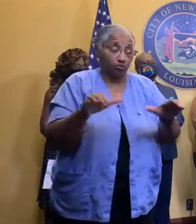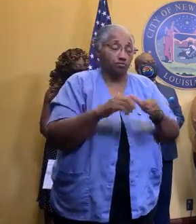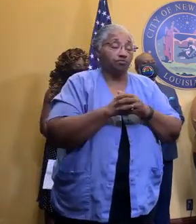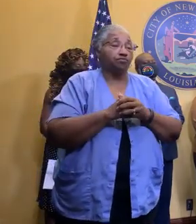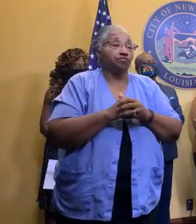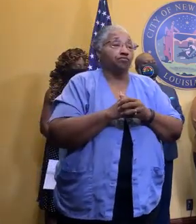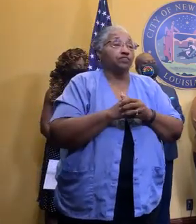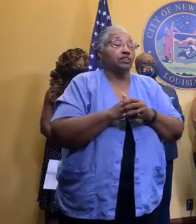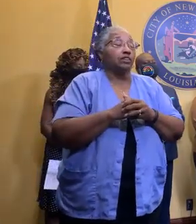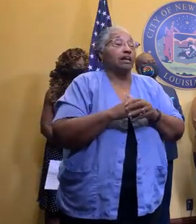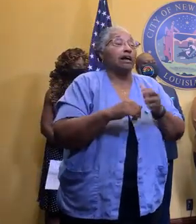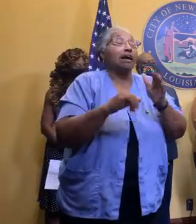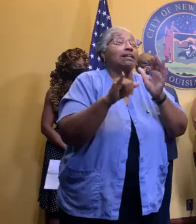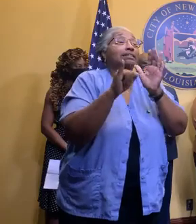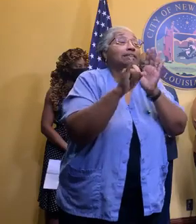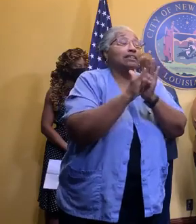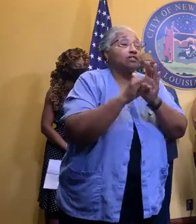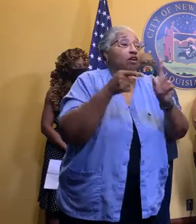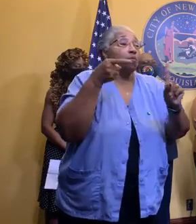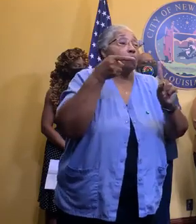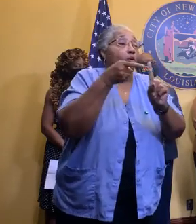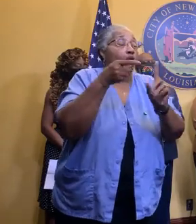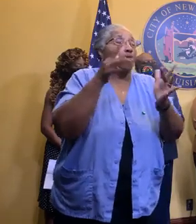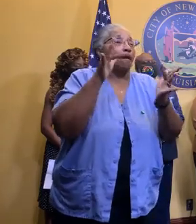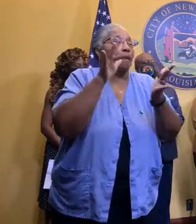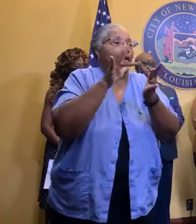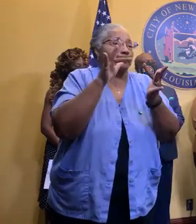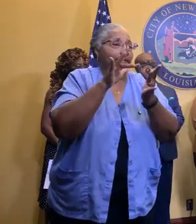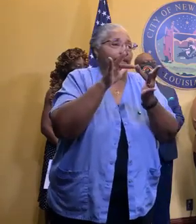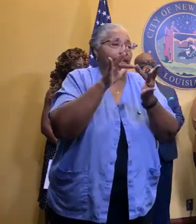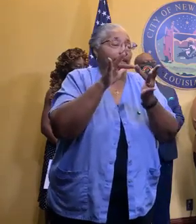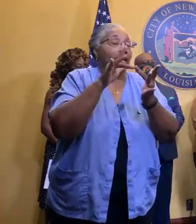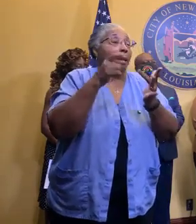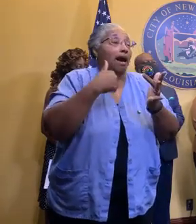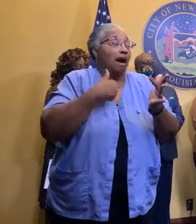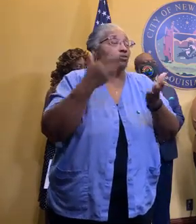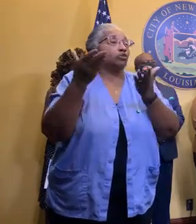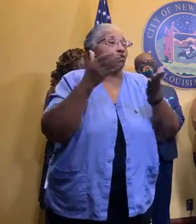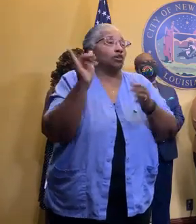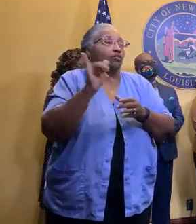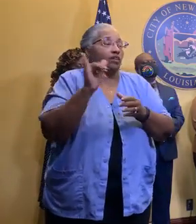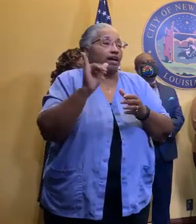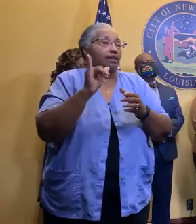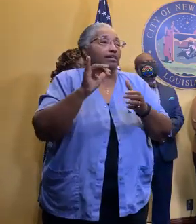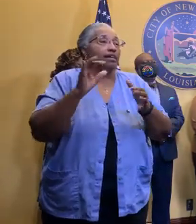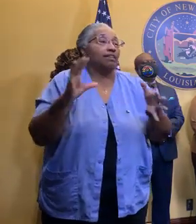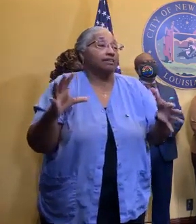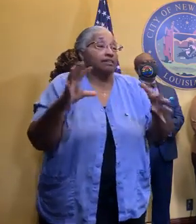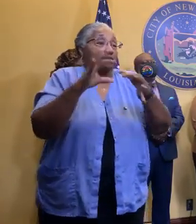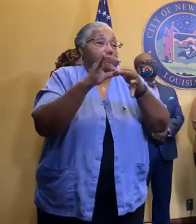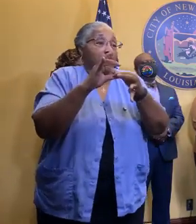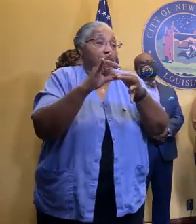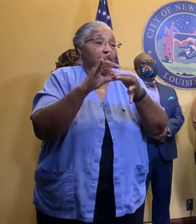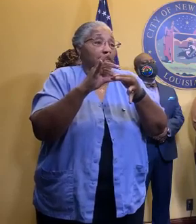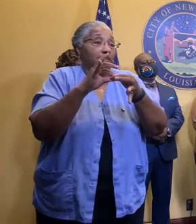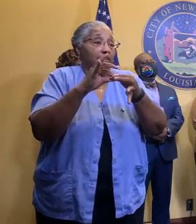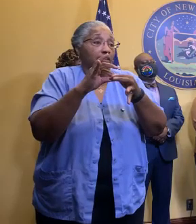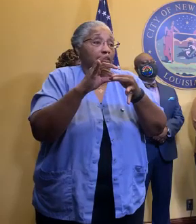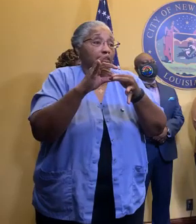to identify a point of contact, and I will serve primarily as a liaison to help serve as